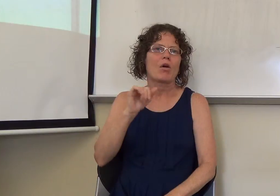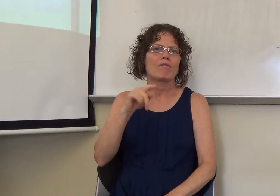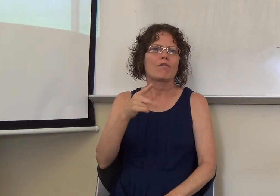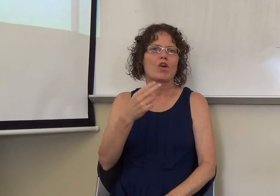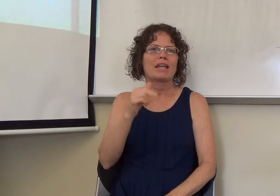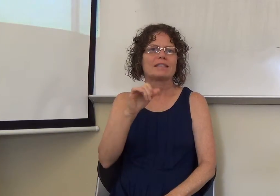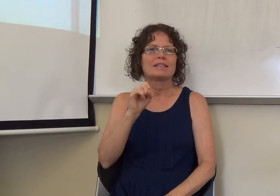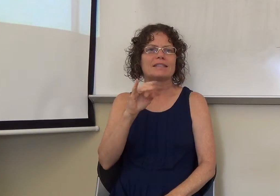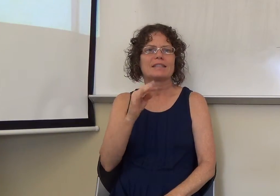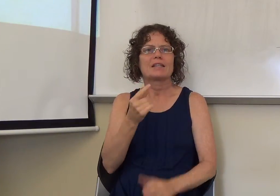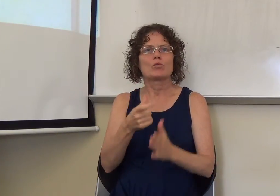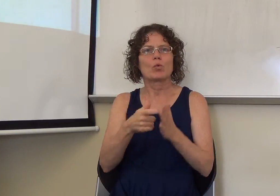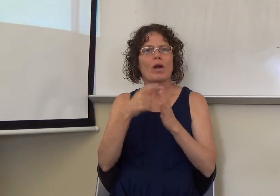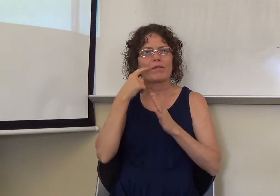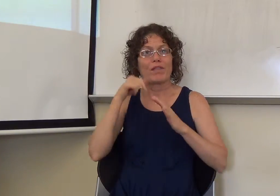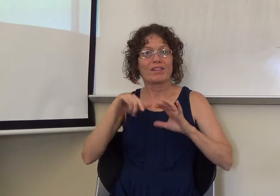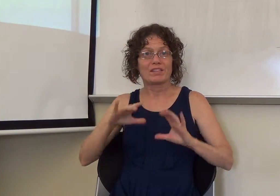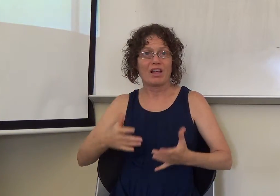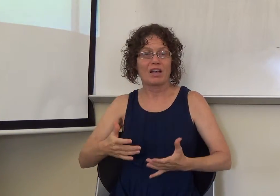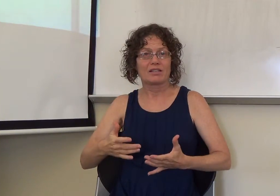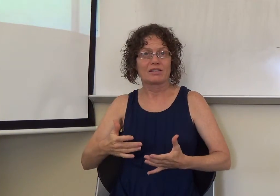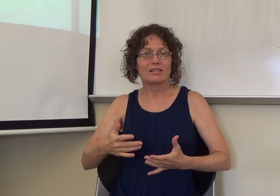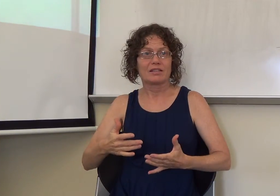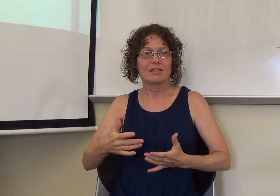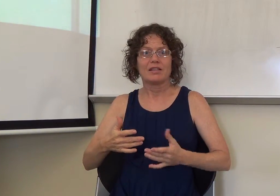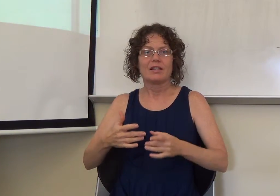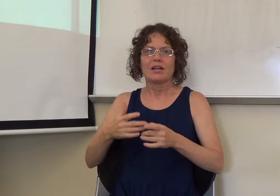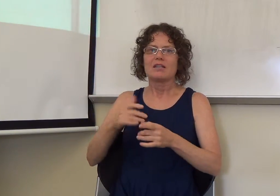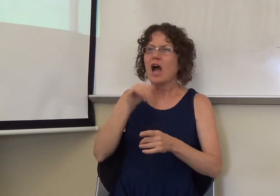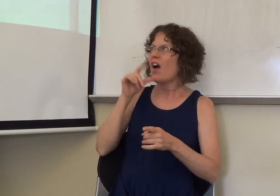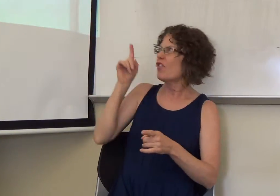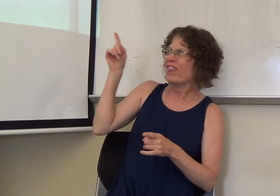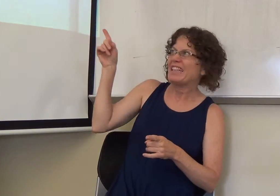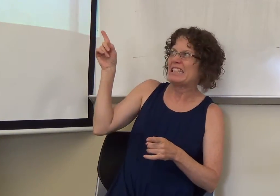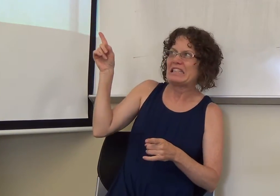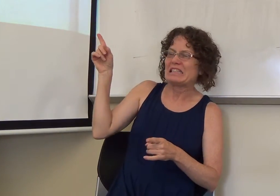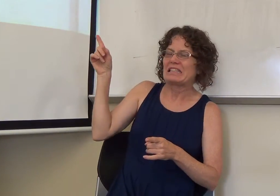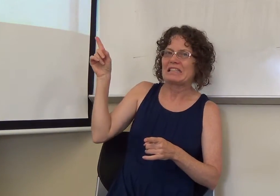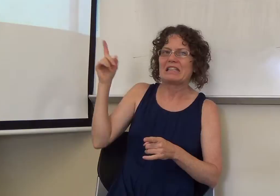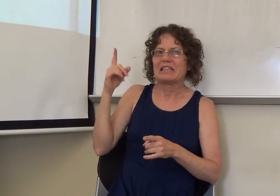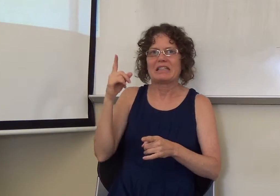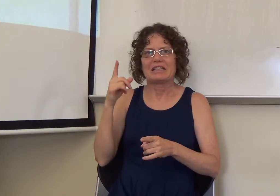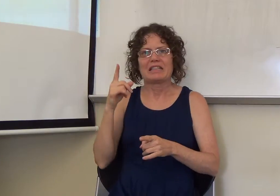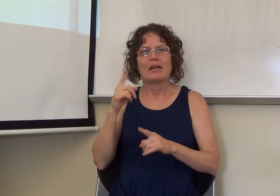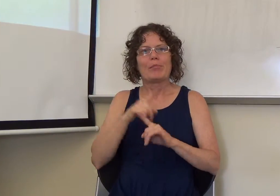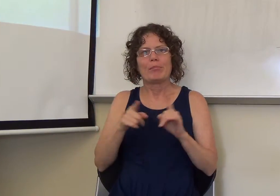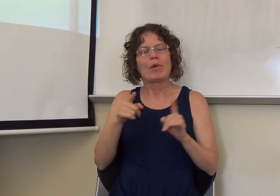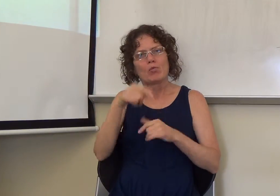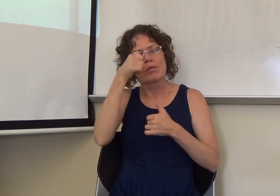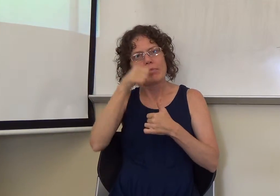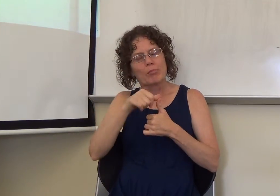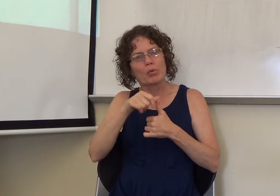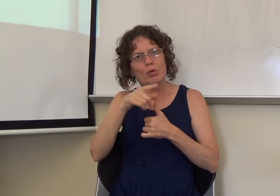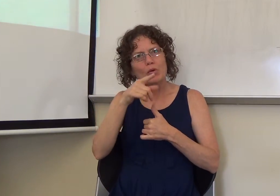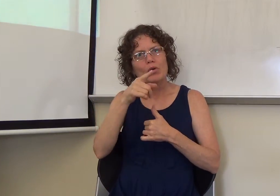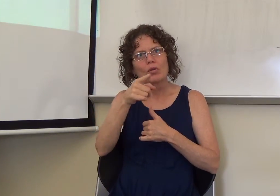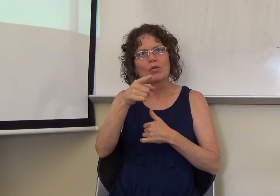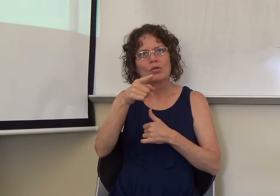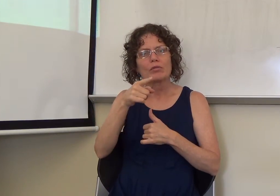this class. And I hope that, even though it wasn't the assignment here, I hope that you guys, even just in your heads, are paraphrasing as